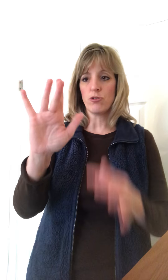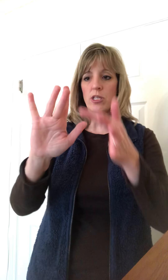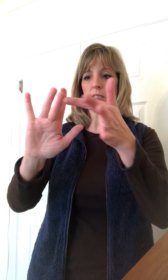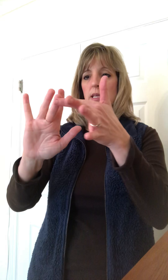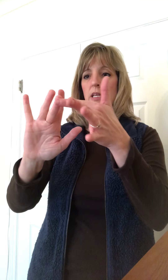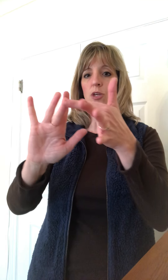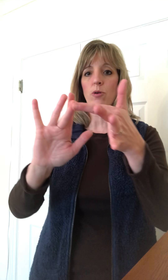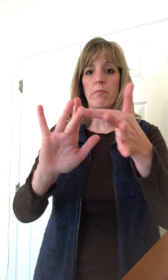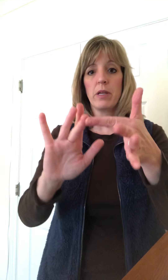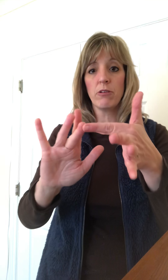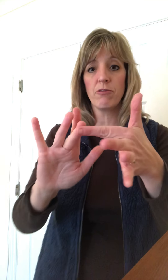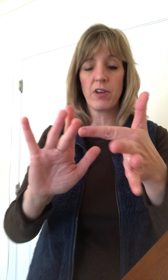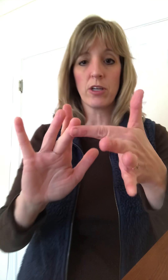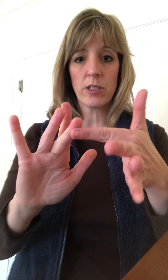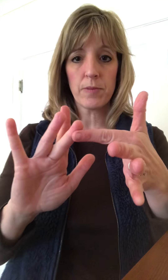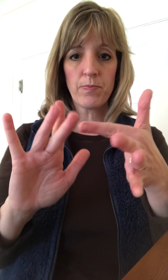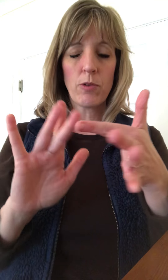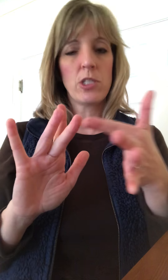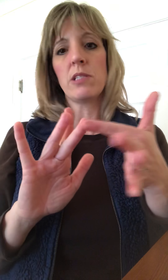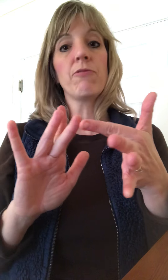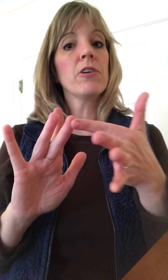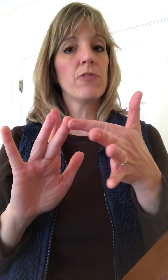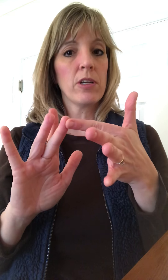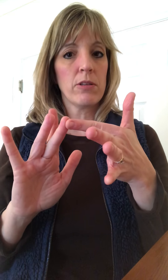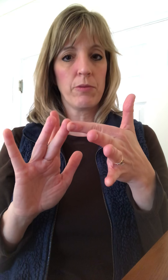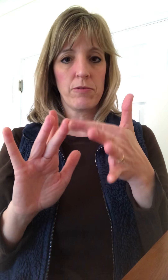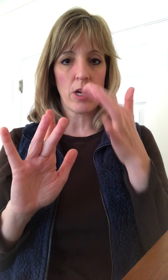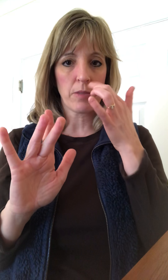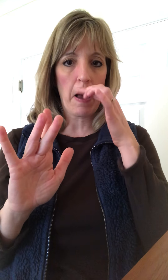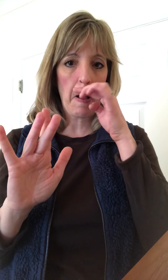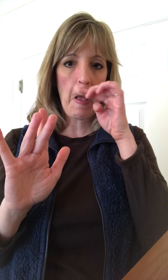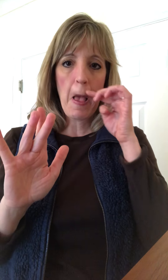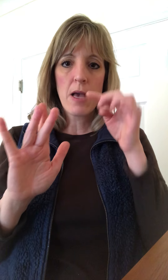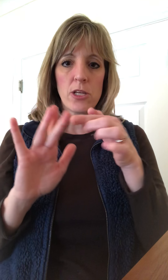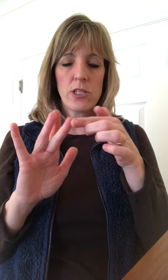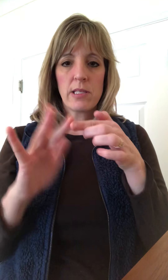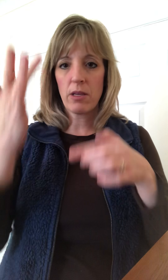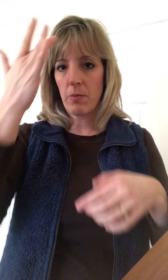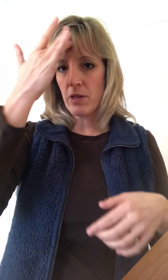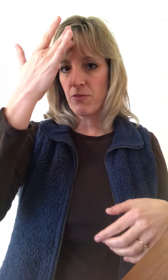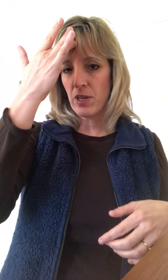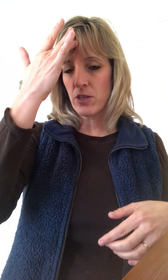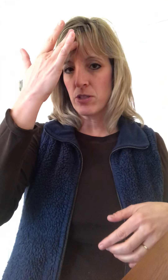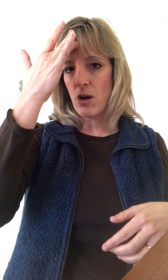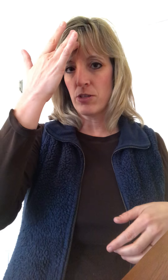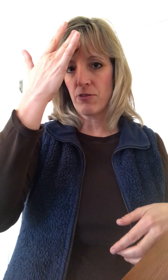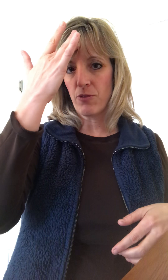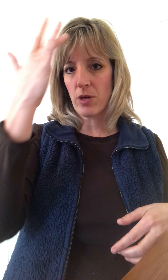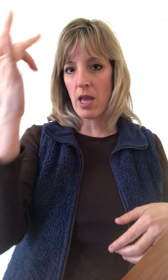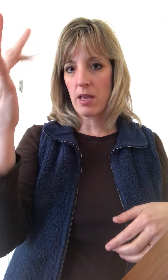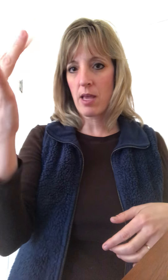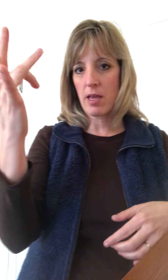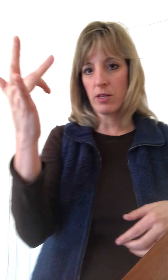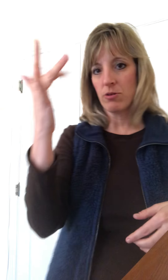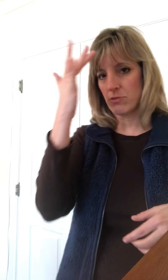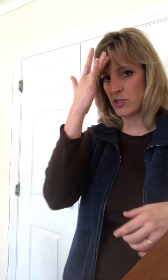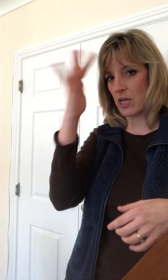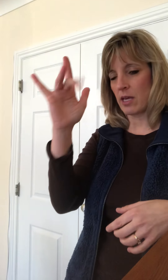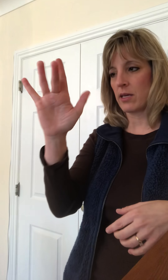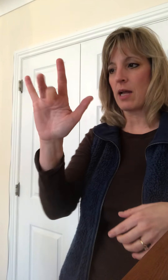just hit your middle finger, which is the feel finger that we've talked about. You just hit your middle finger on your forehead and you shake it, kind of